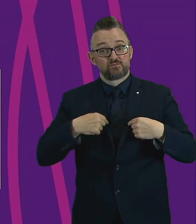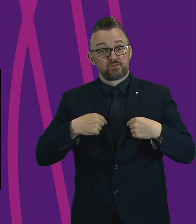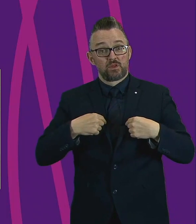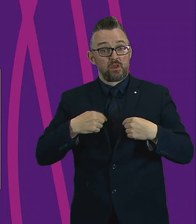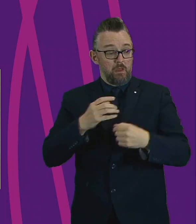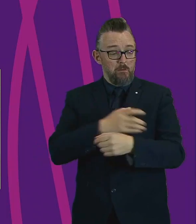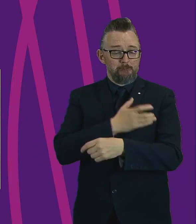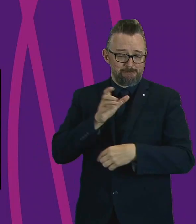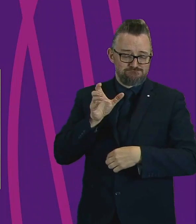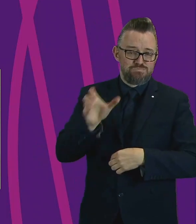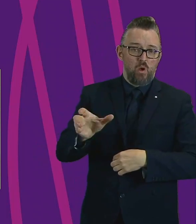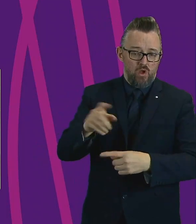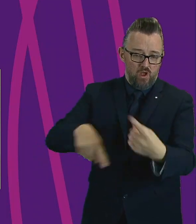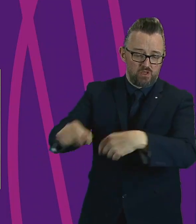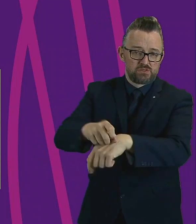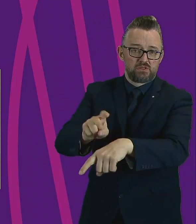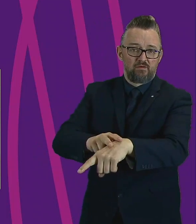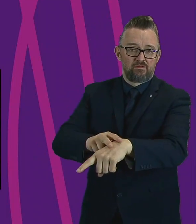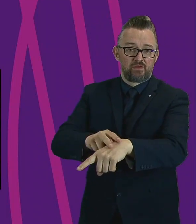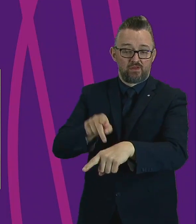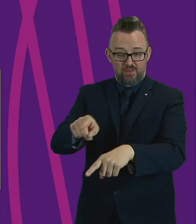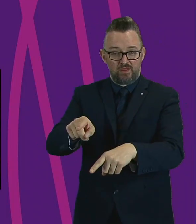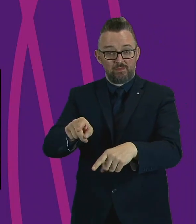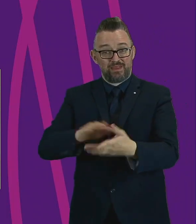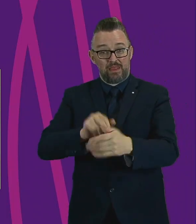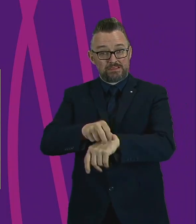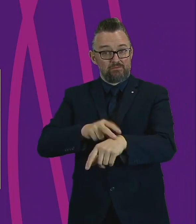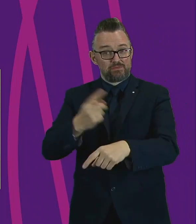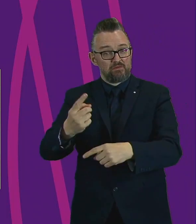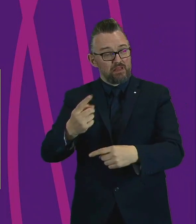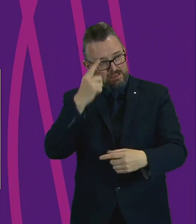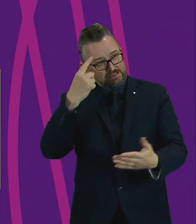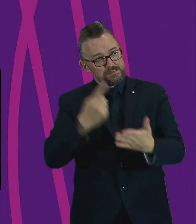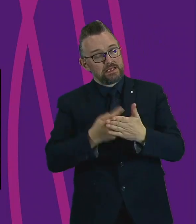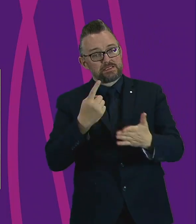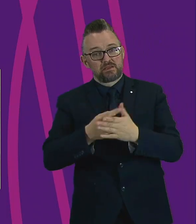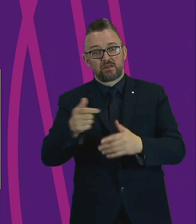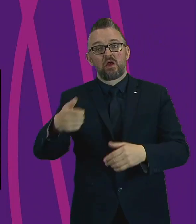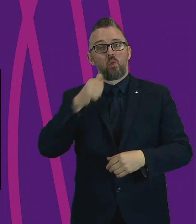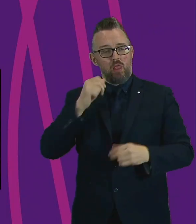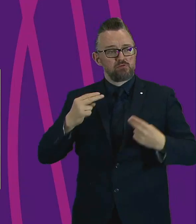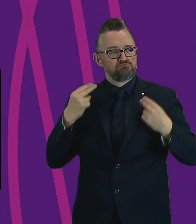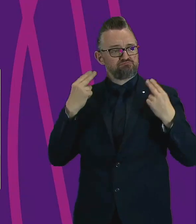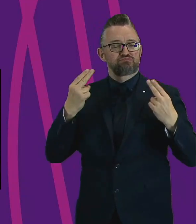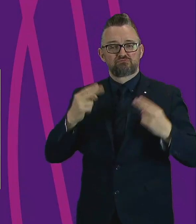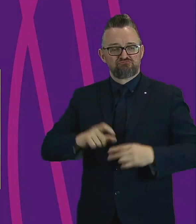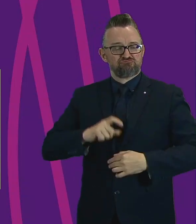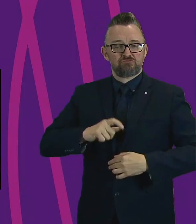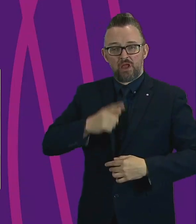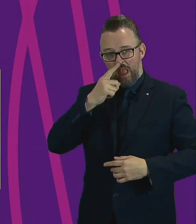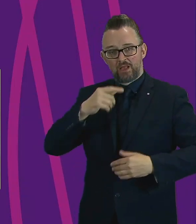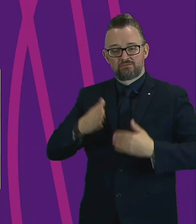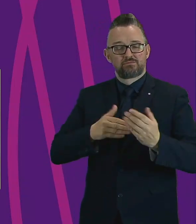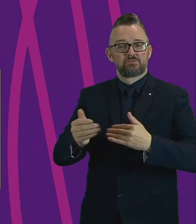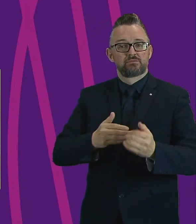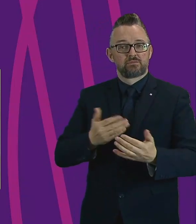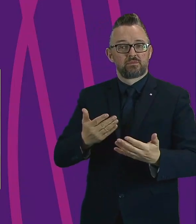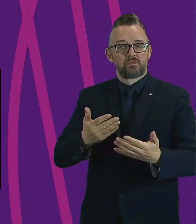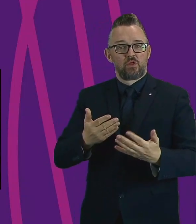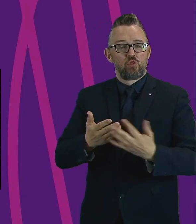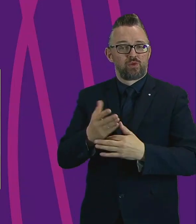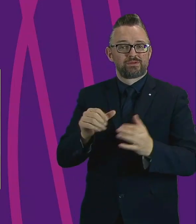healthcare professionals and allow them to take decisions, then they will always step up and deliver the care in most difficult circumstances.